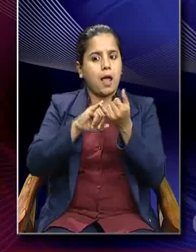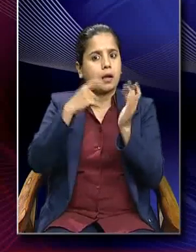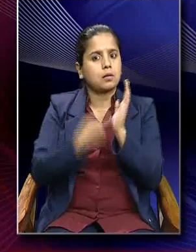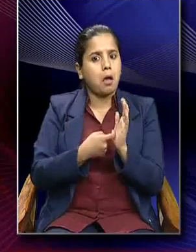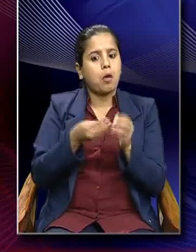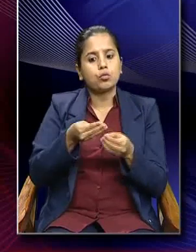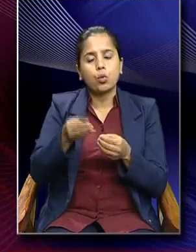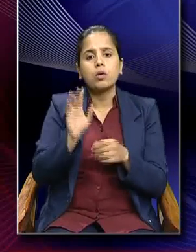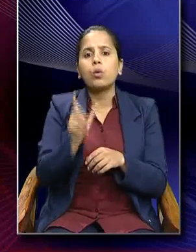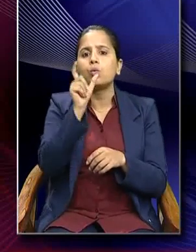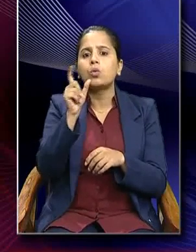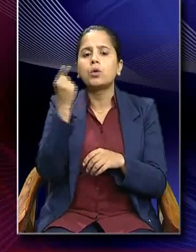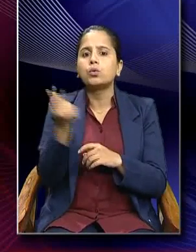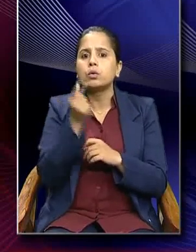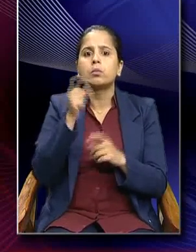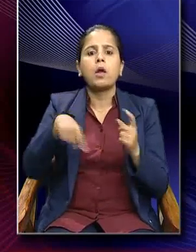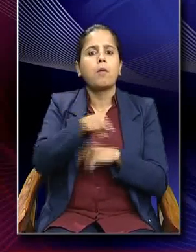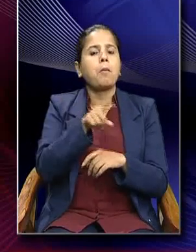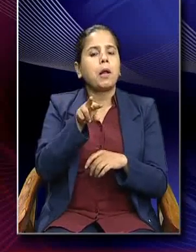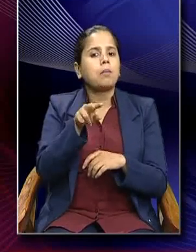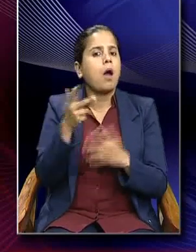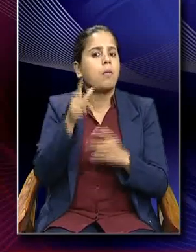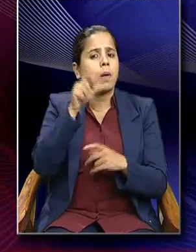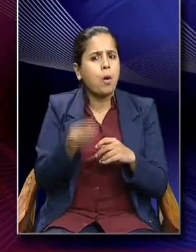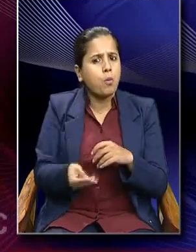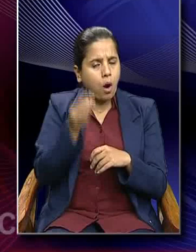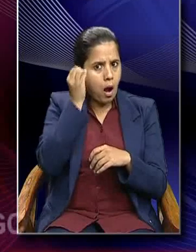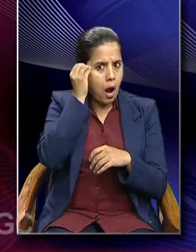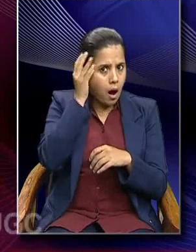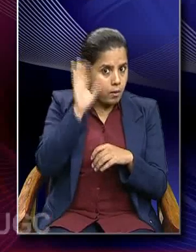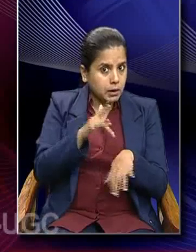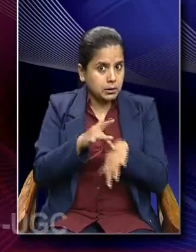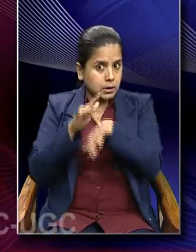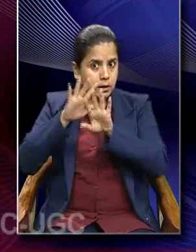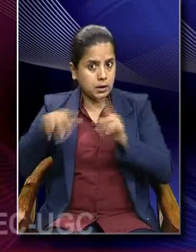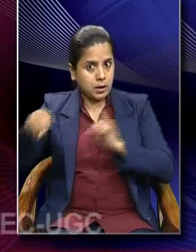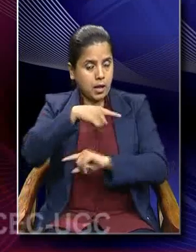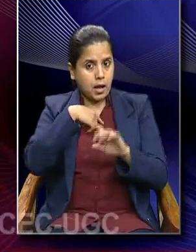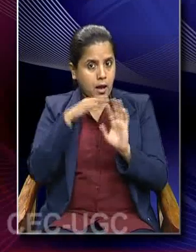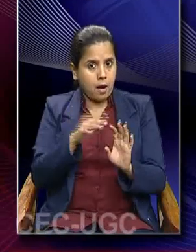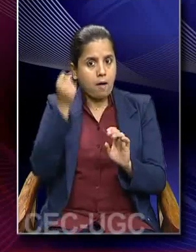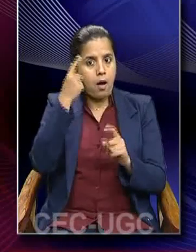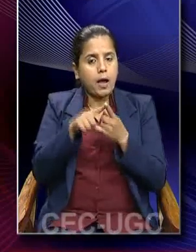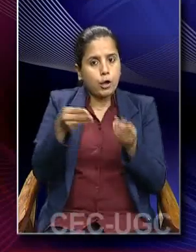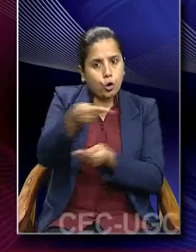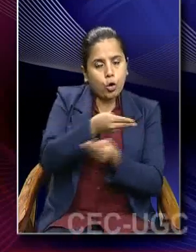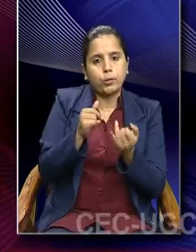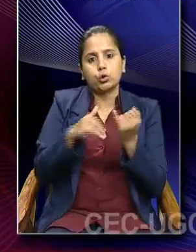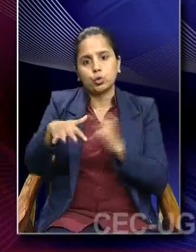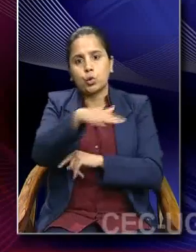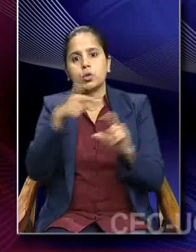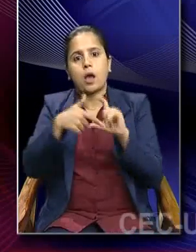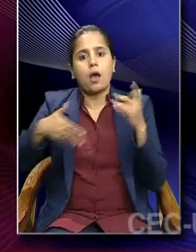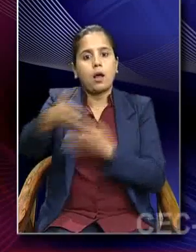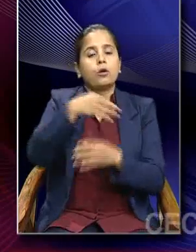defined to capture that how much aware and how much sensitive we are towards economic, social, and